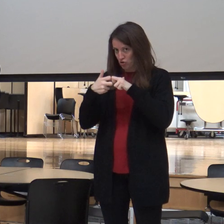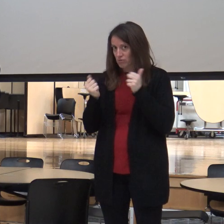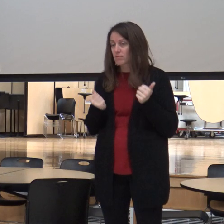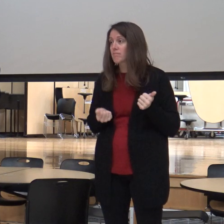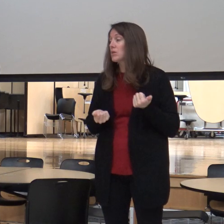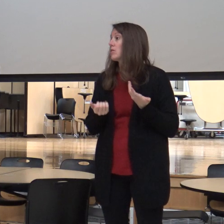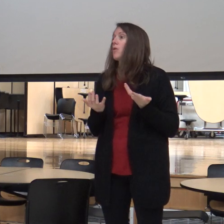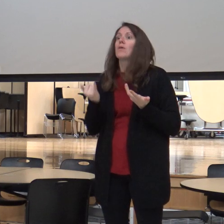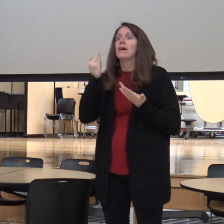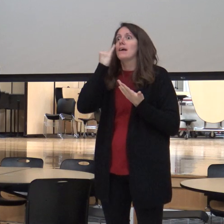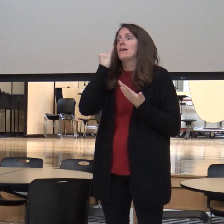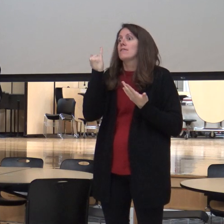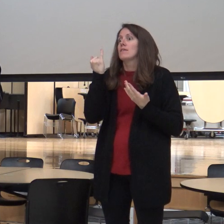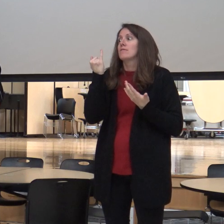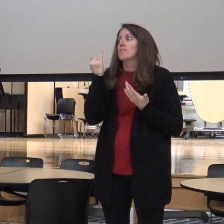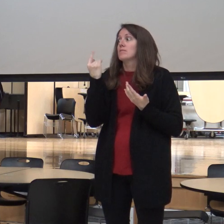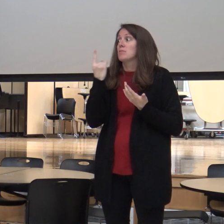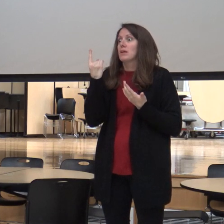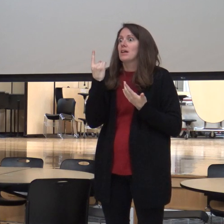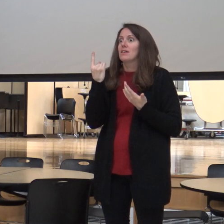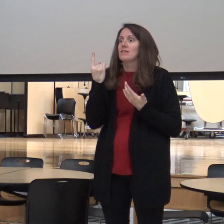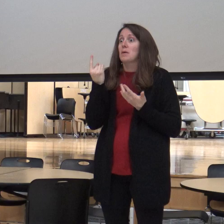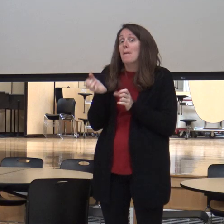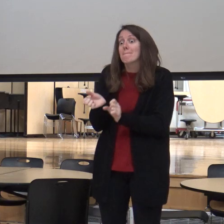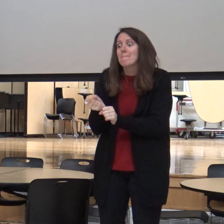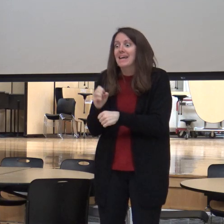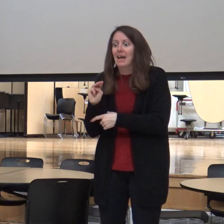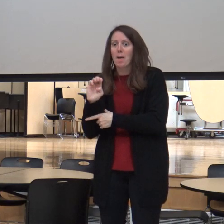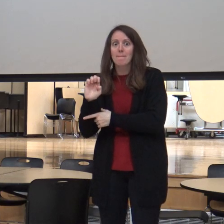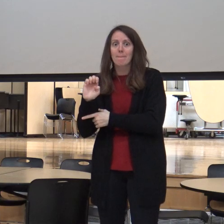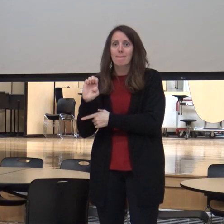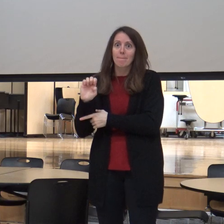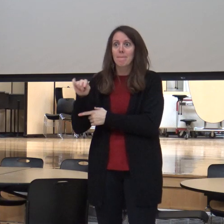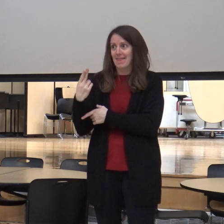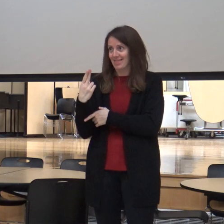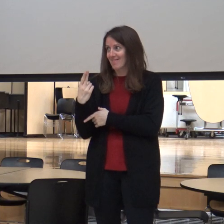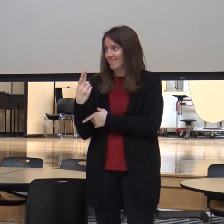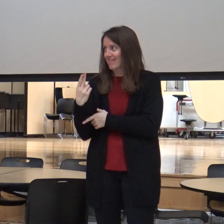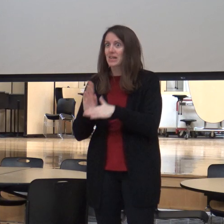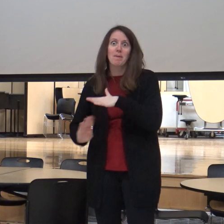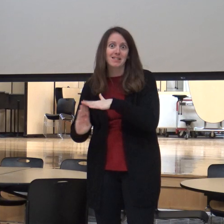And you know, somebody's cooking meth downstairs and stuff, we probably don't wanna show up.